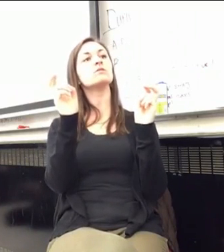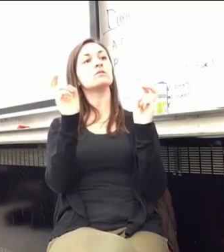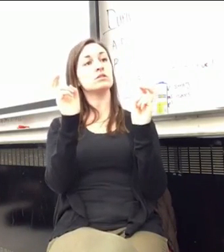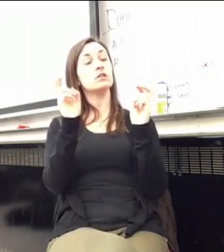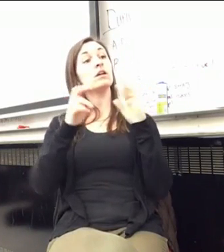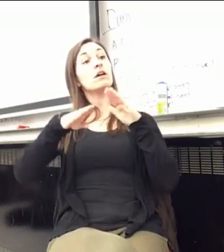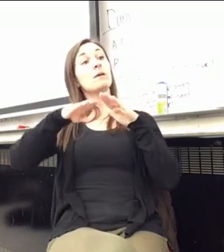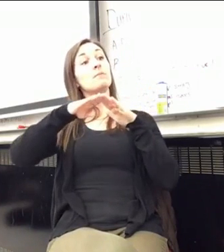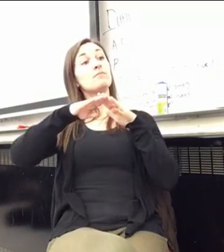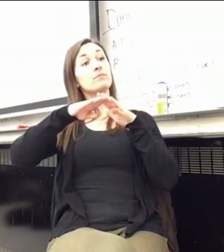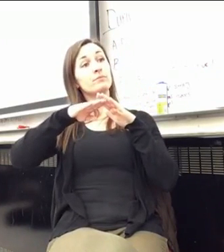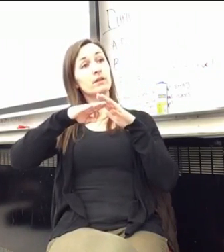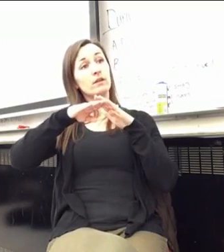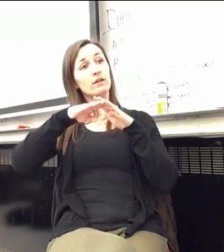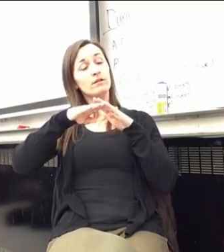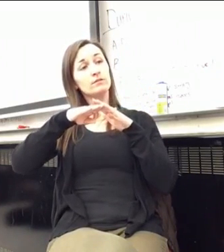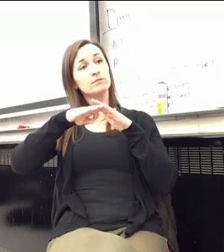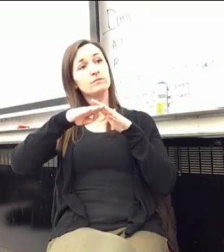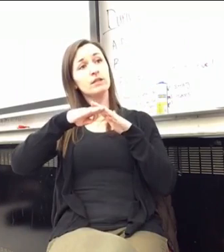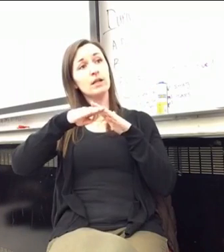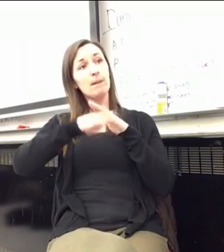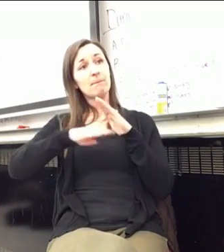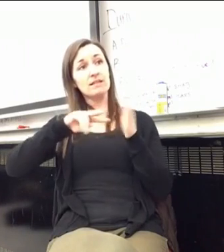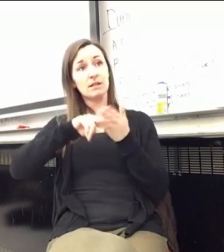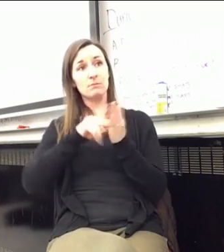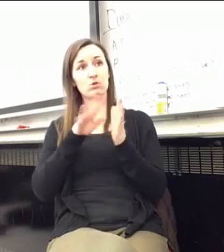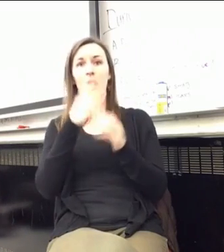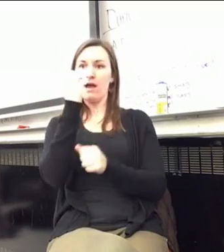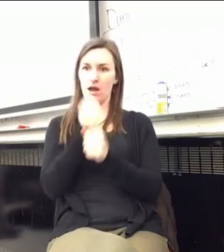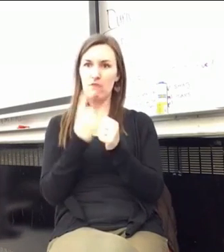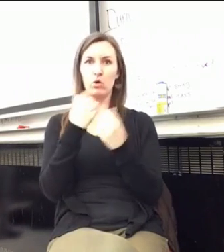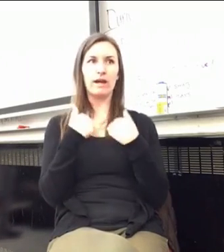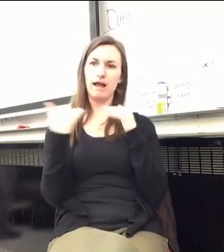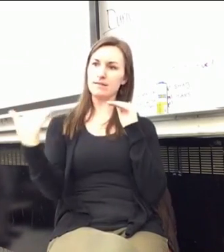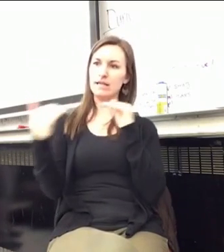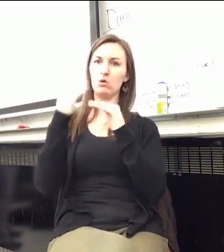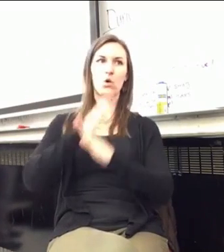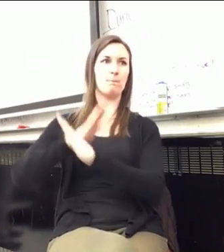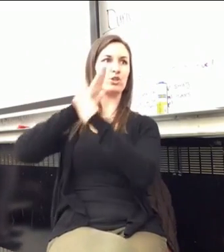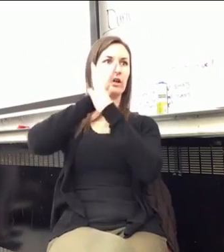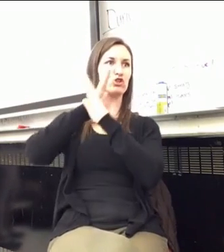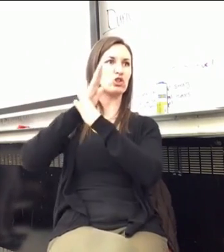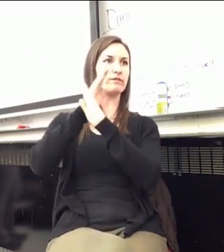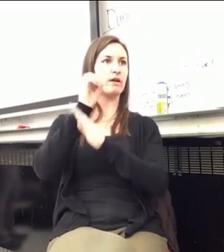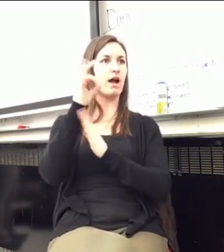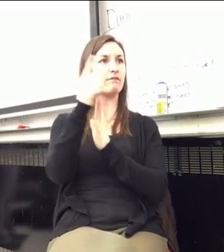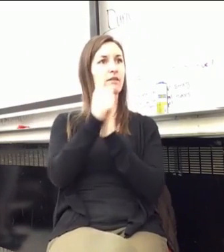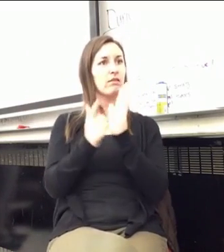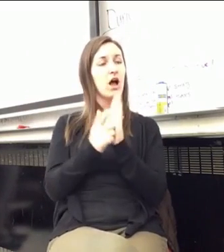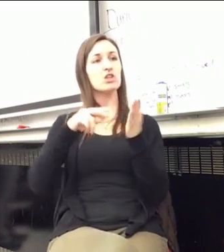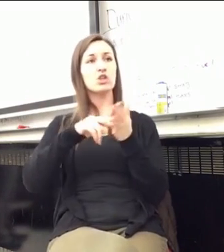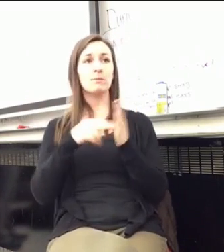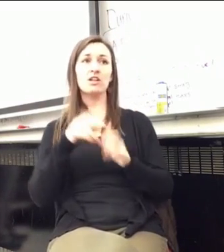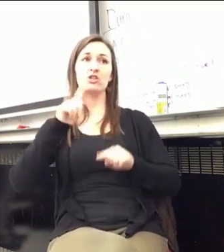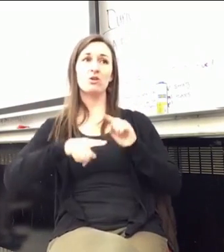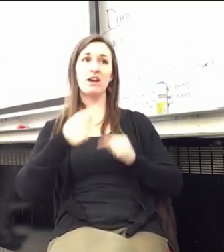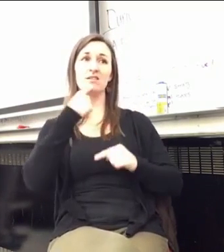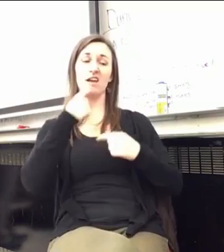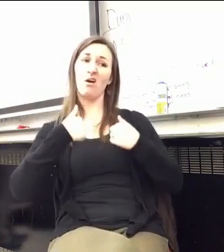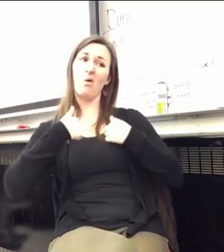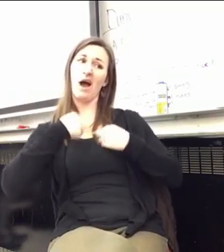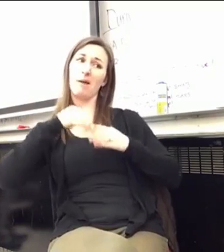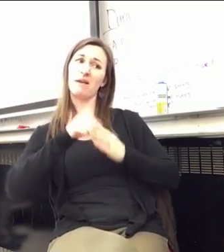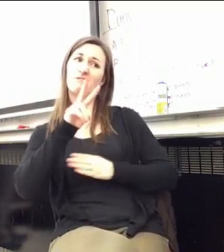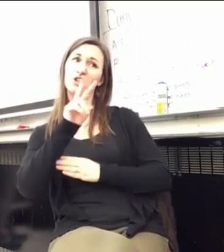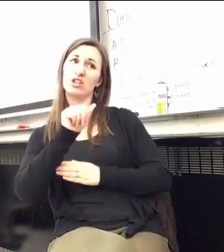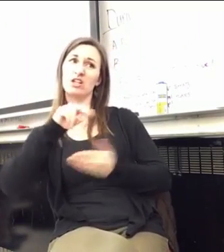what this says is that everybody has equal protection of the laws. What this was implying is that you can't say, well, I'm in Virginia, that's not going to count